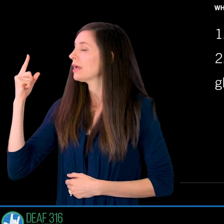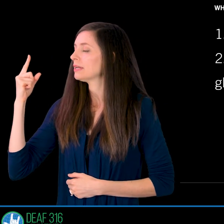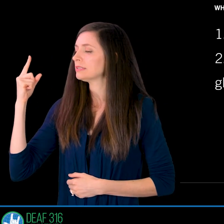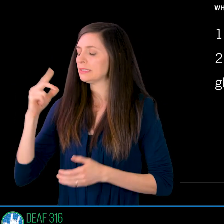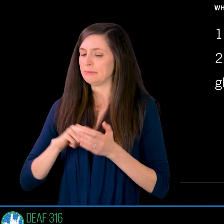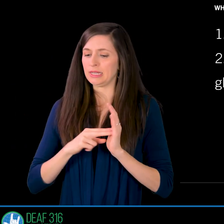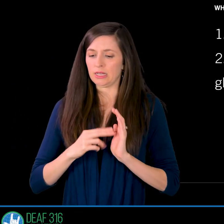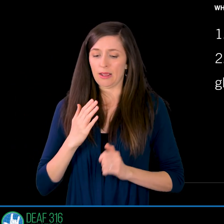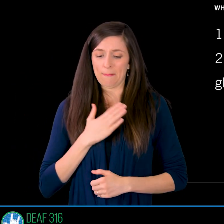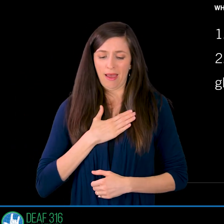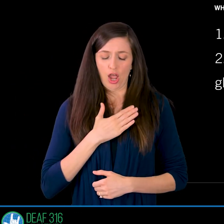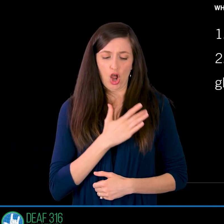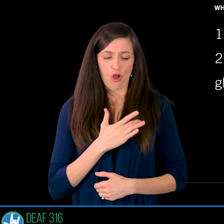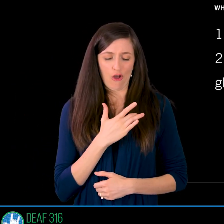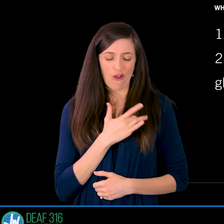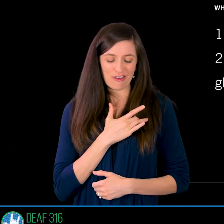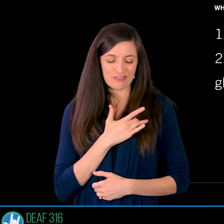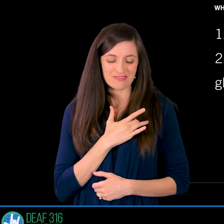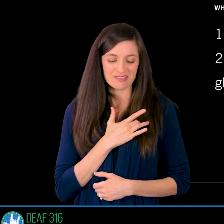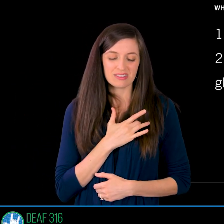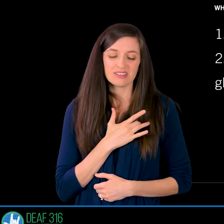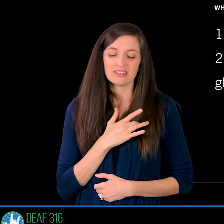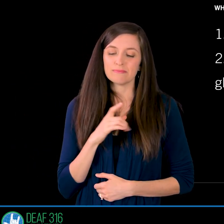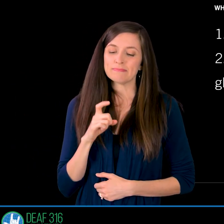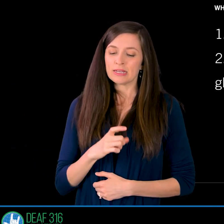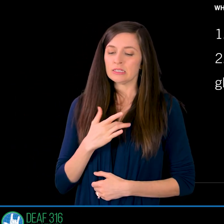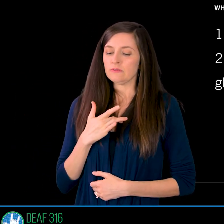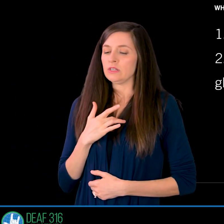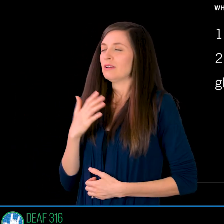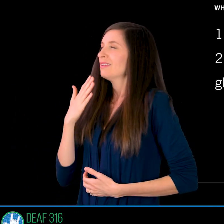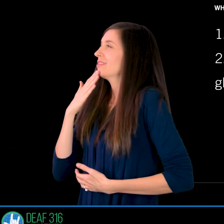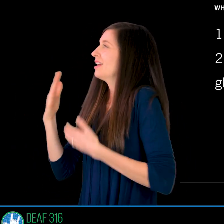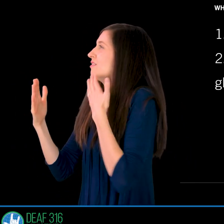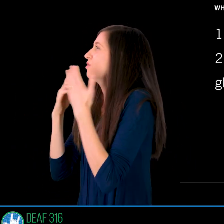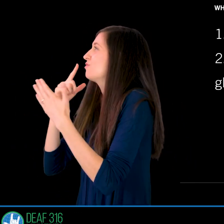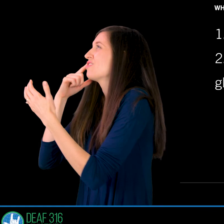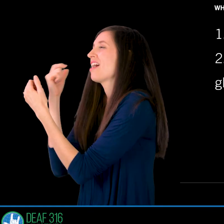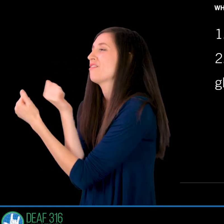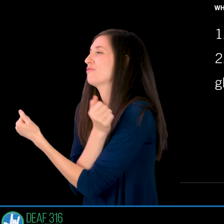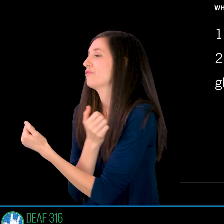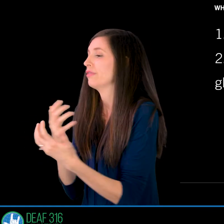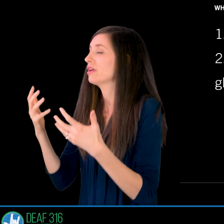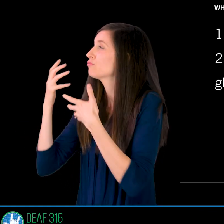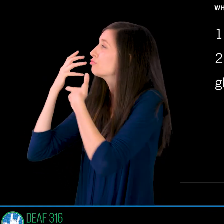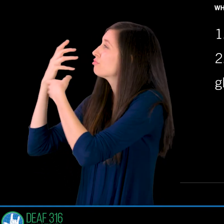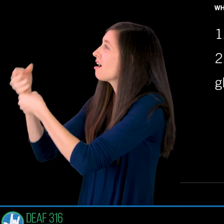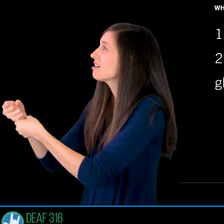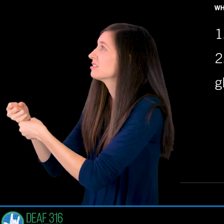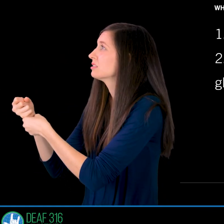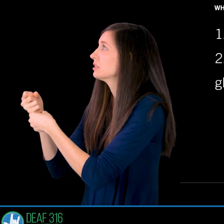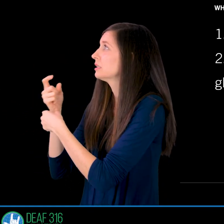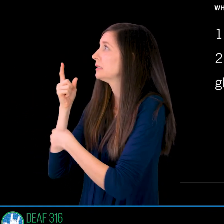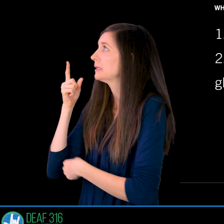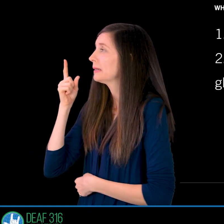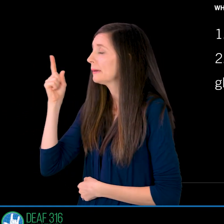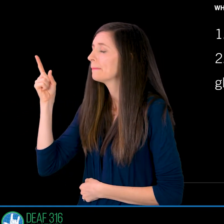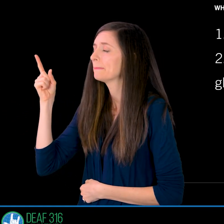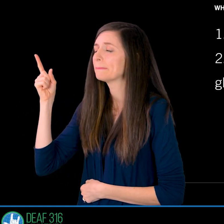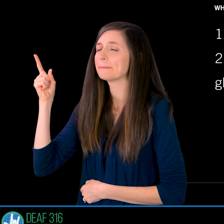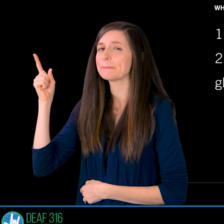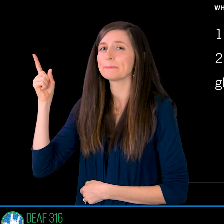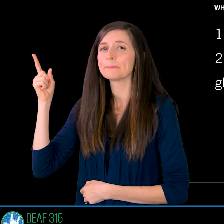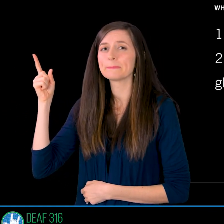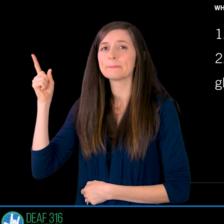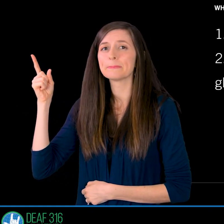being thankful from the heart to God in all things. It means trusting